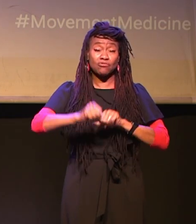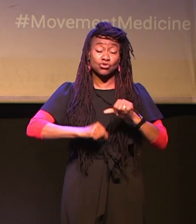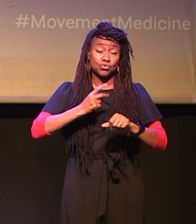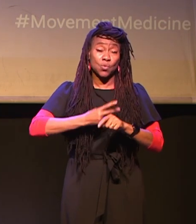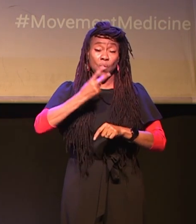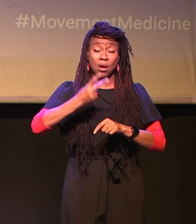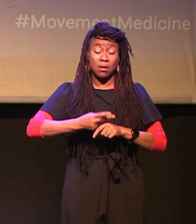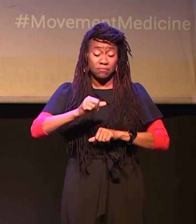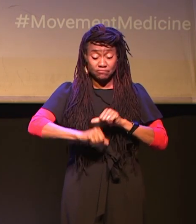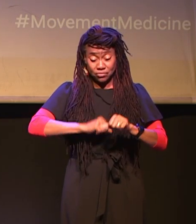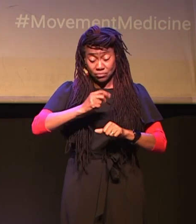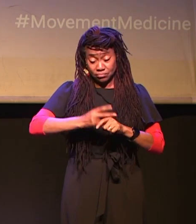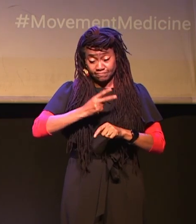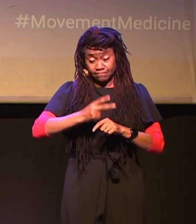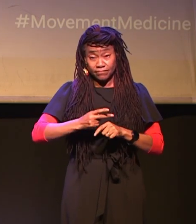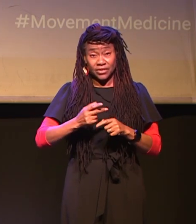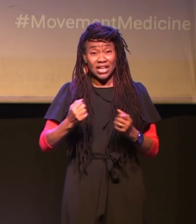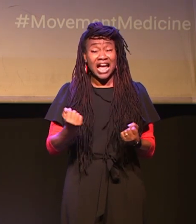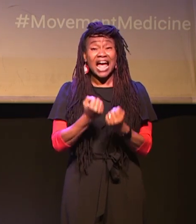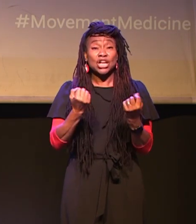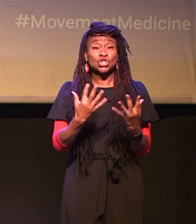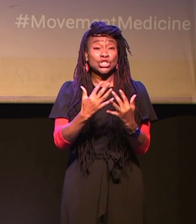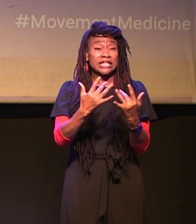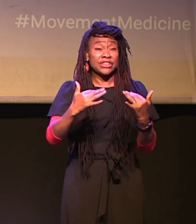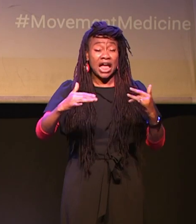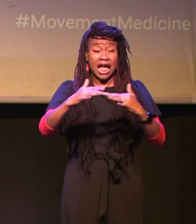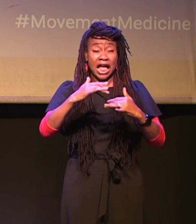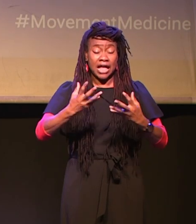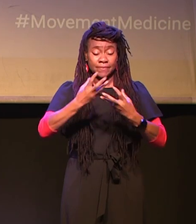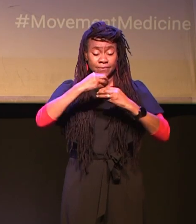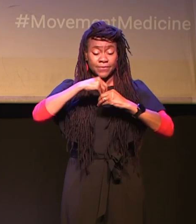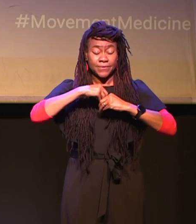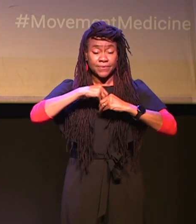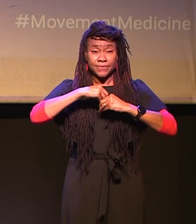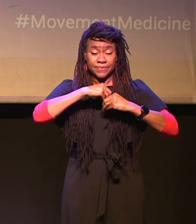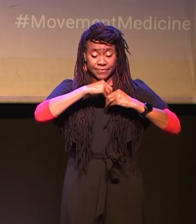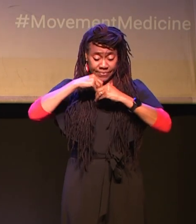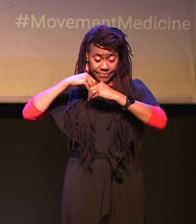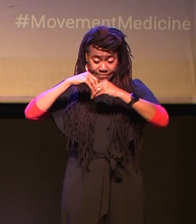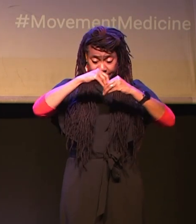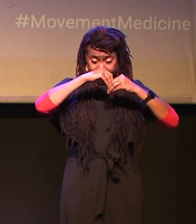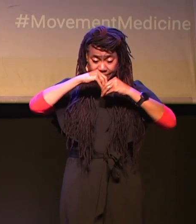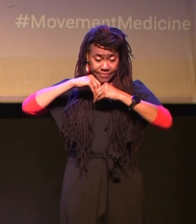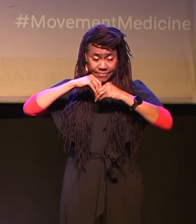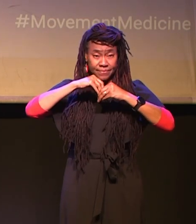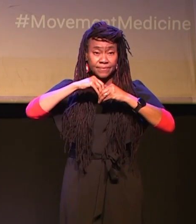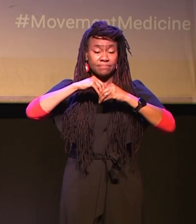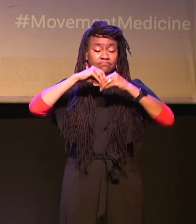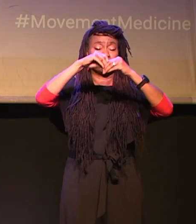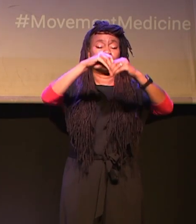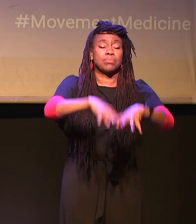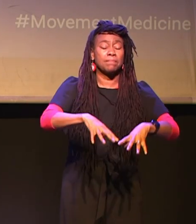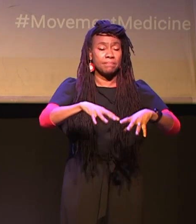We invite this energy because it's there. And if we don't have a place to put it, I'm going to put it in my relationships with my